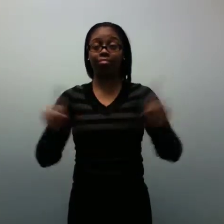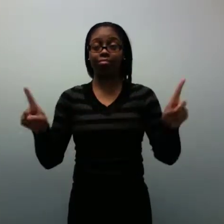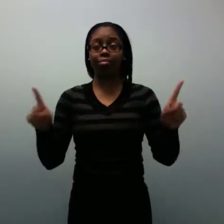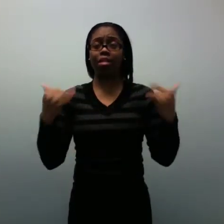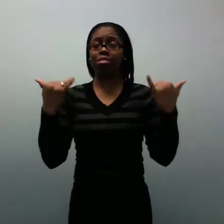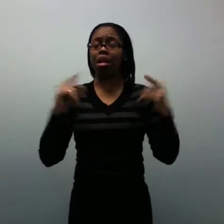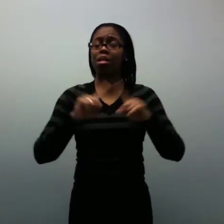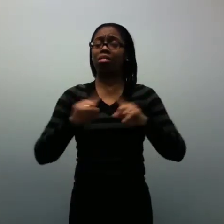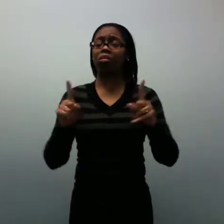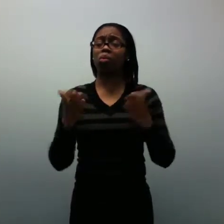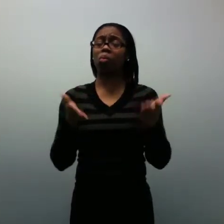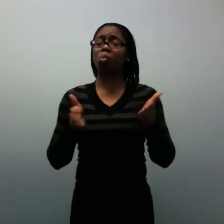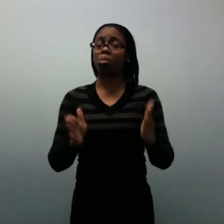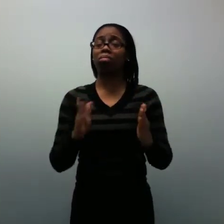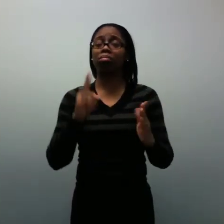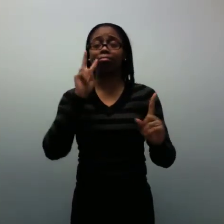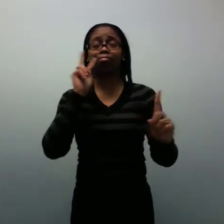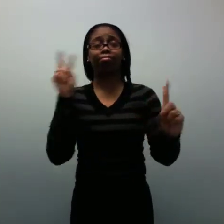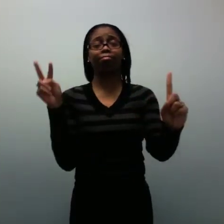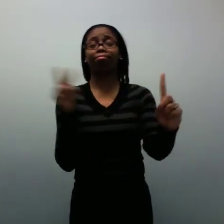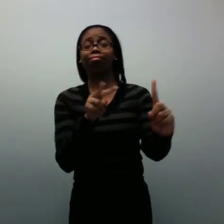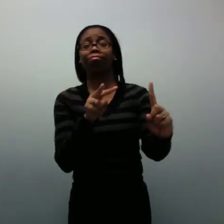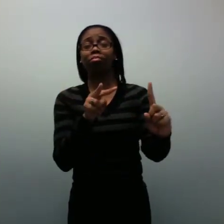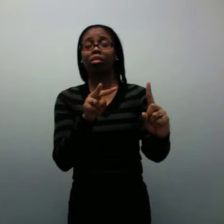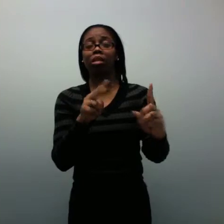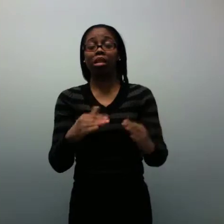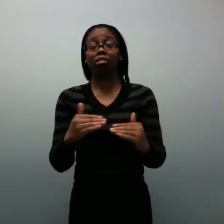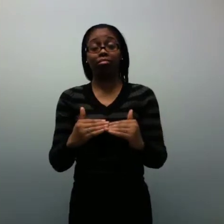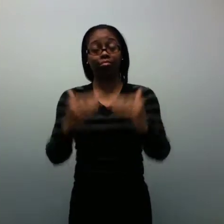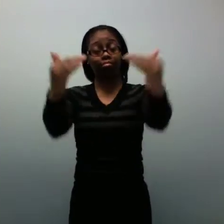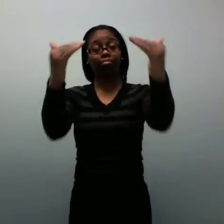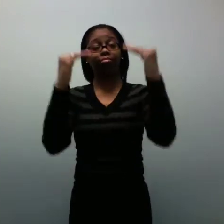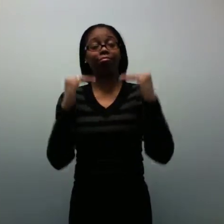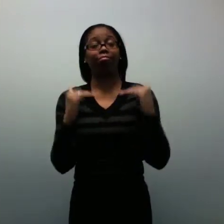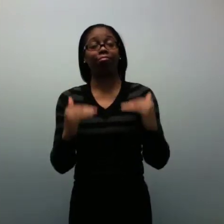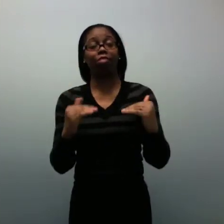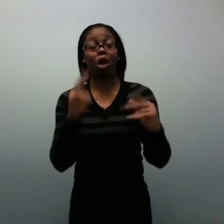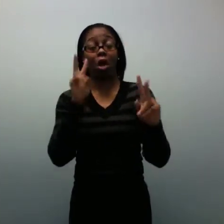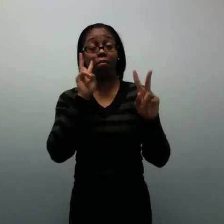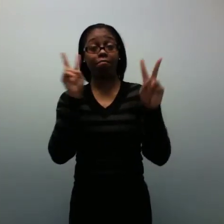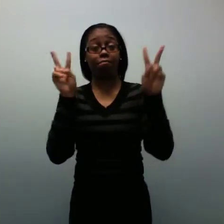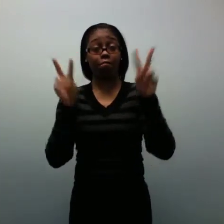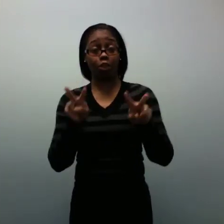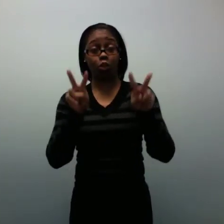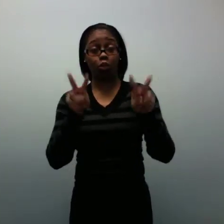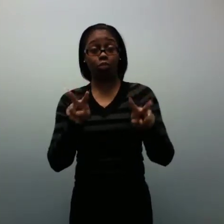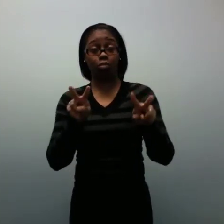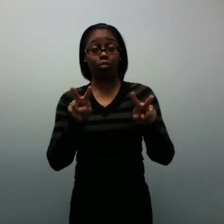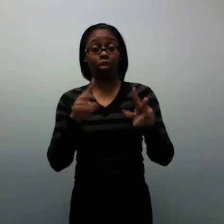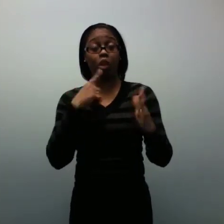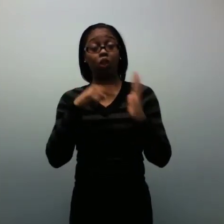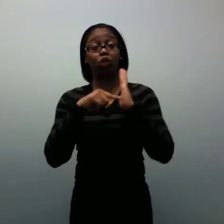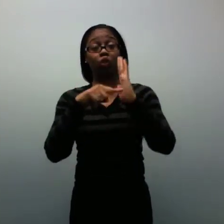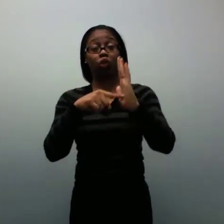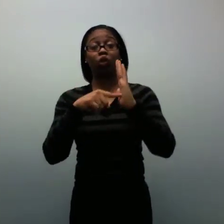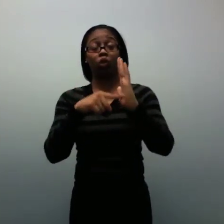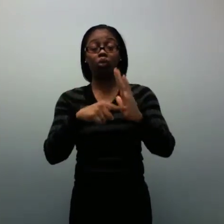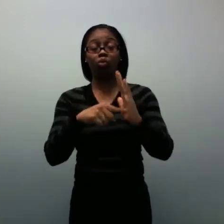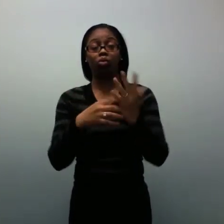at, for example, the next visual, which shows you a physical representation of numbers that multiply